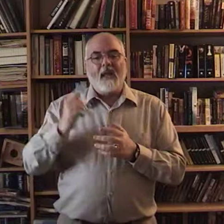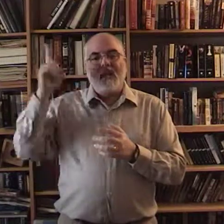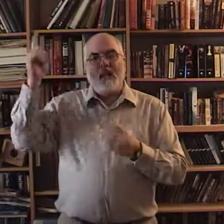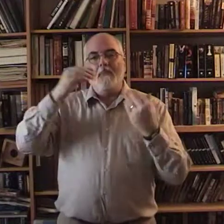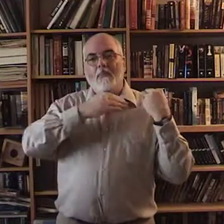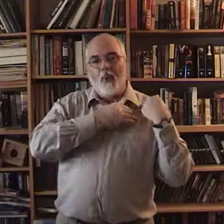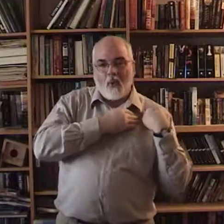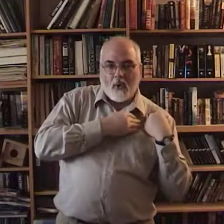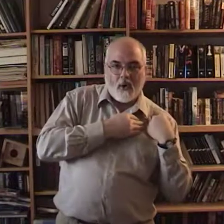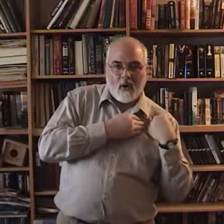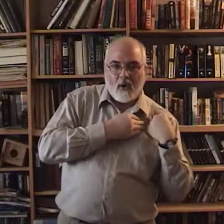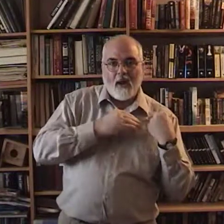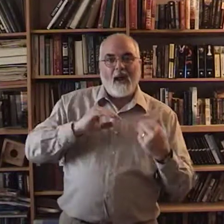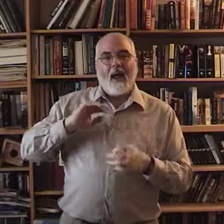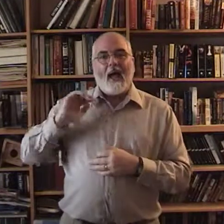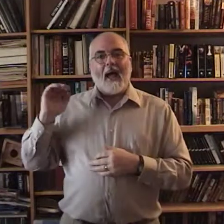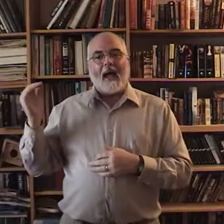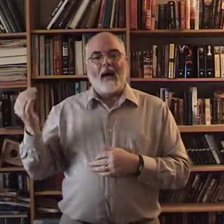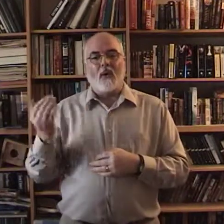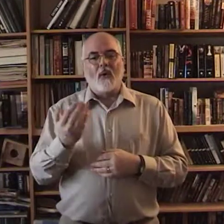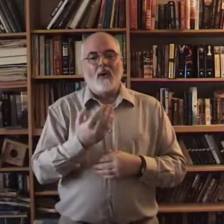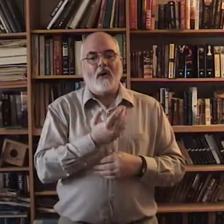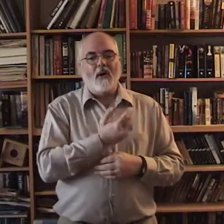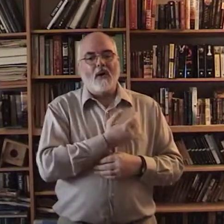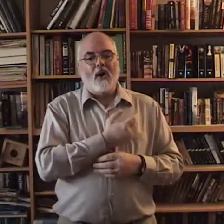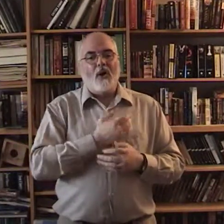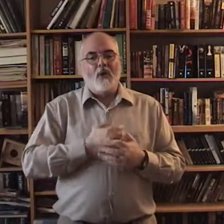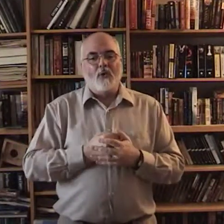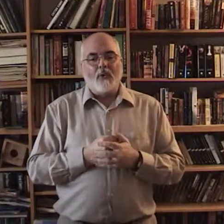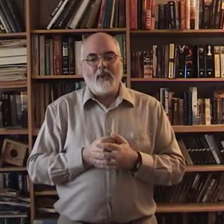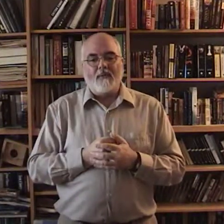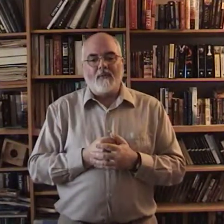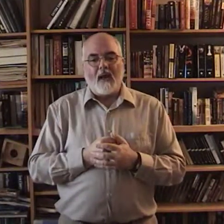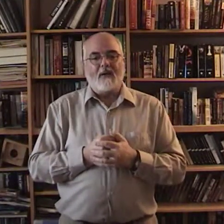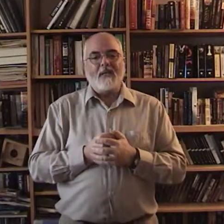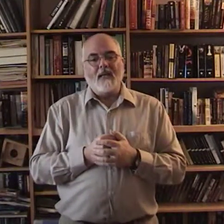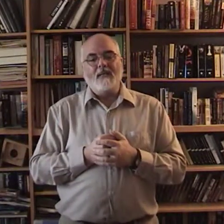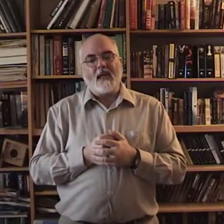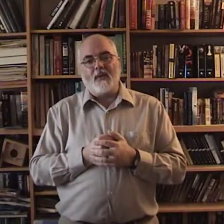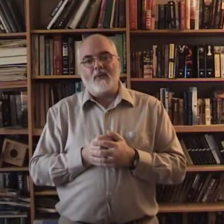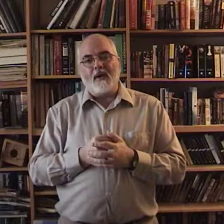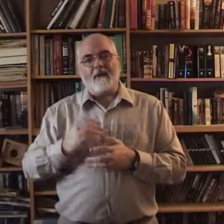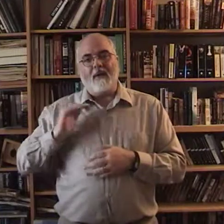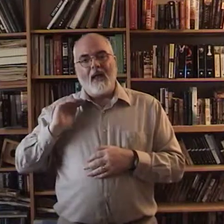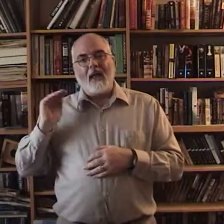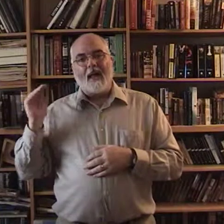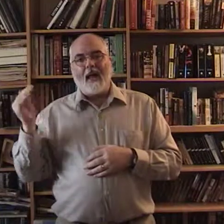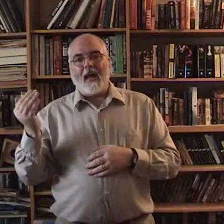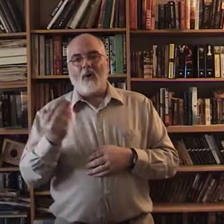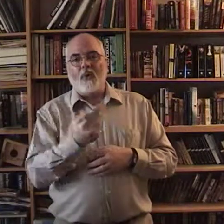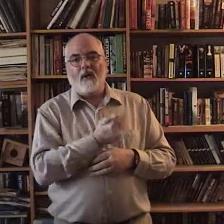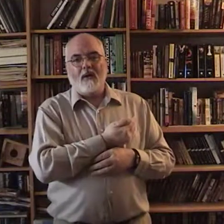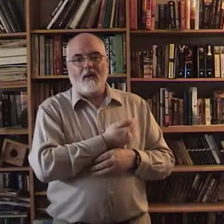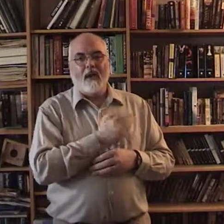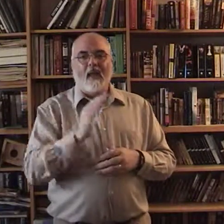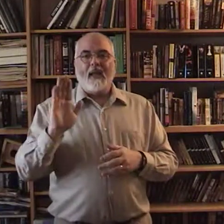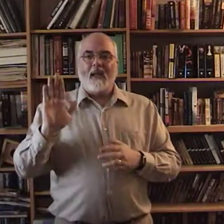He bore our grief, our sins and grief. Our.